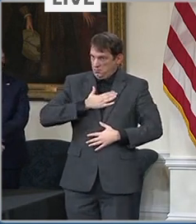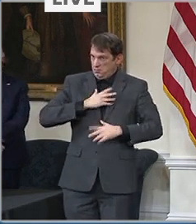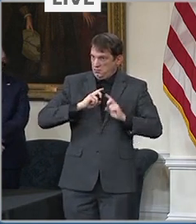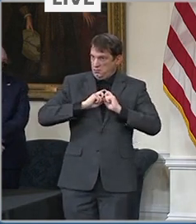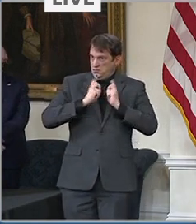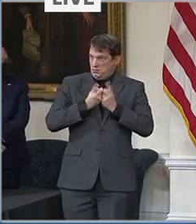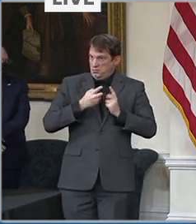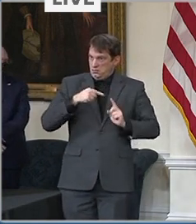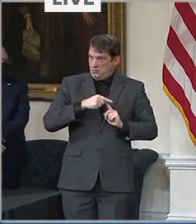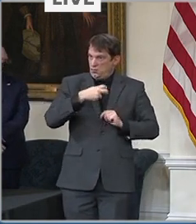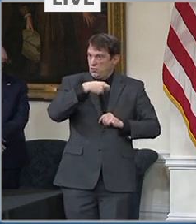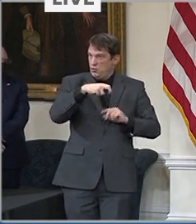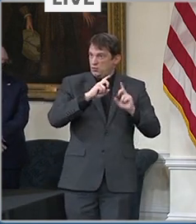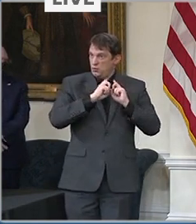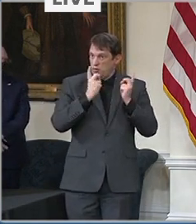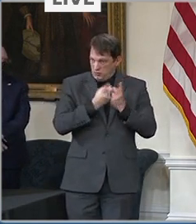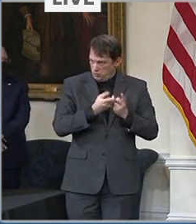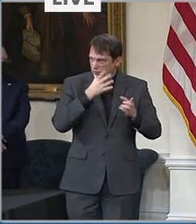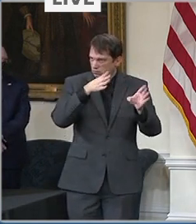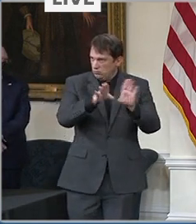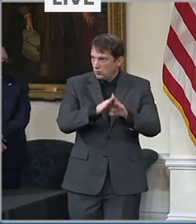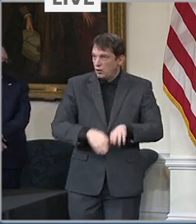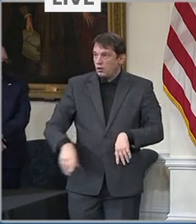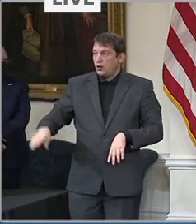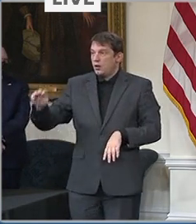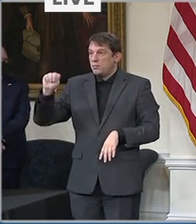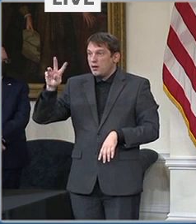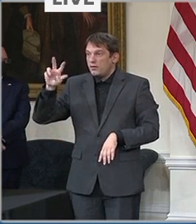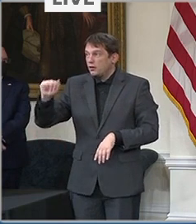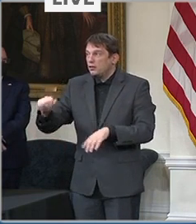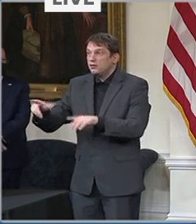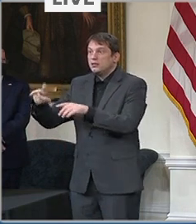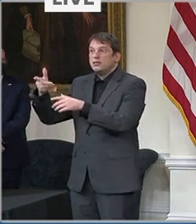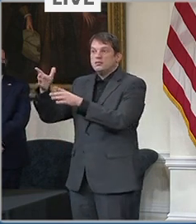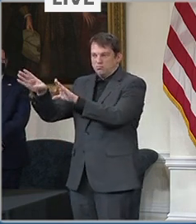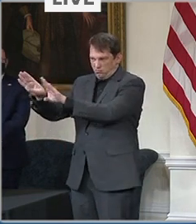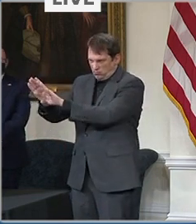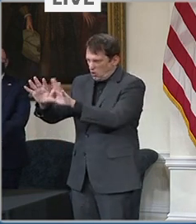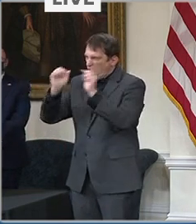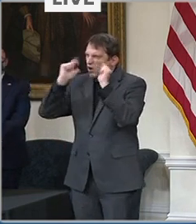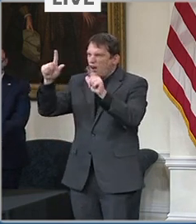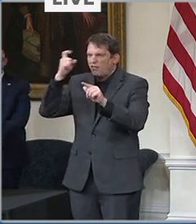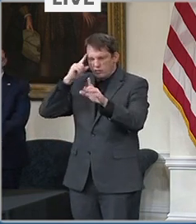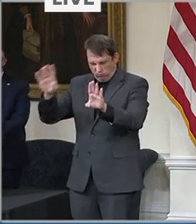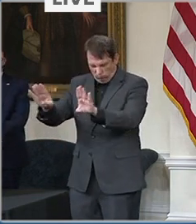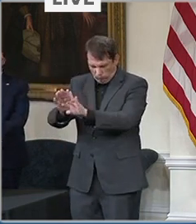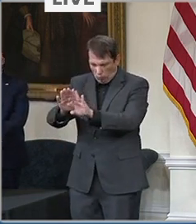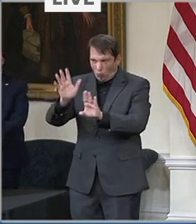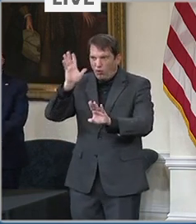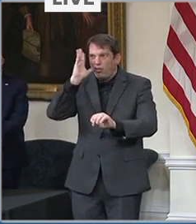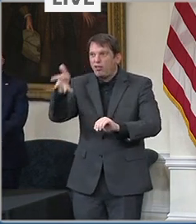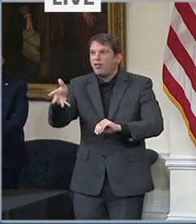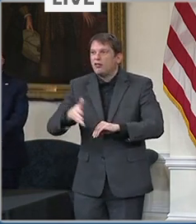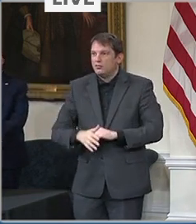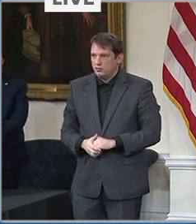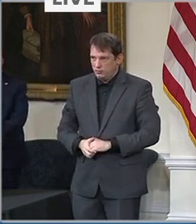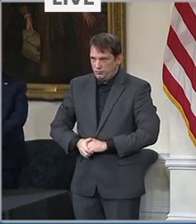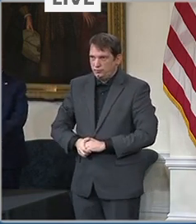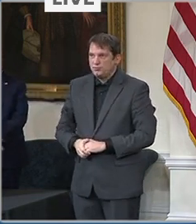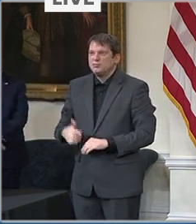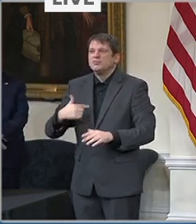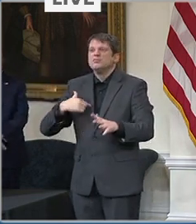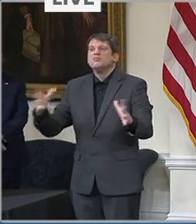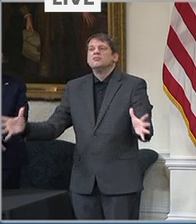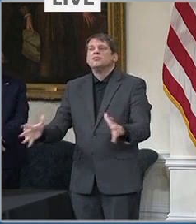all MVA branches to limit the amount of in-person interaction. We encourage our customers to take advantage